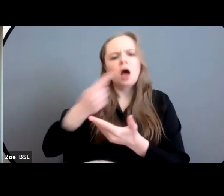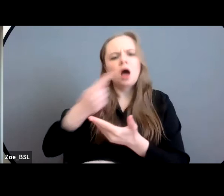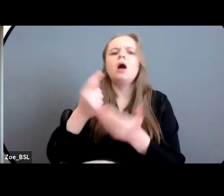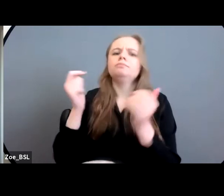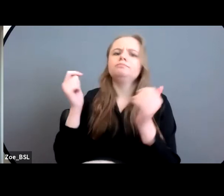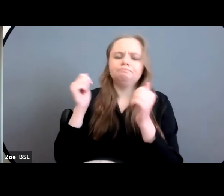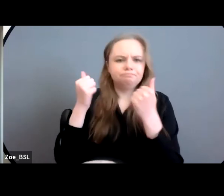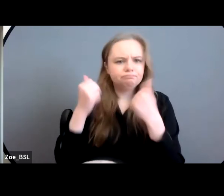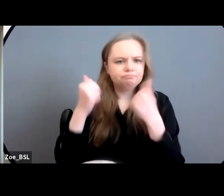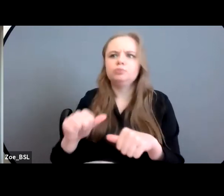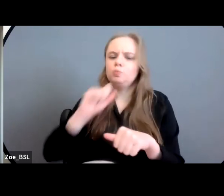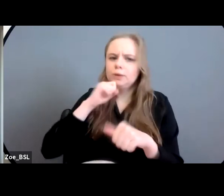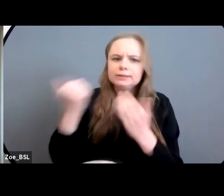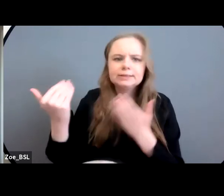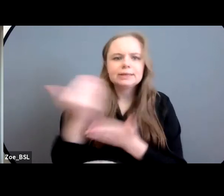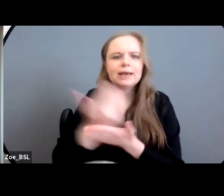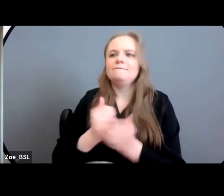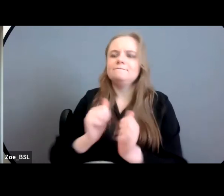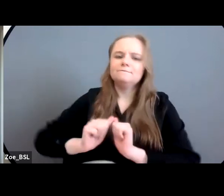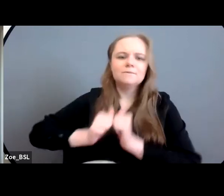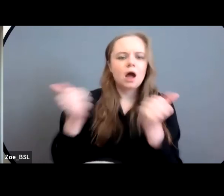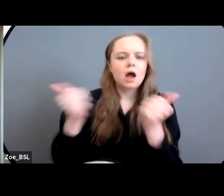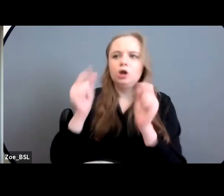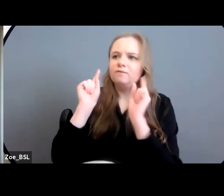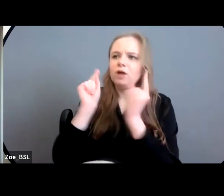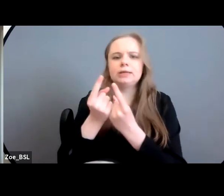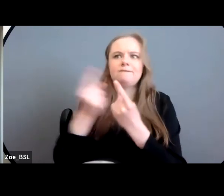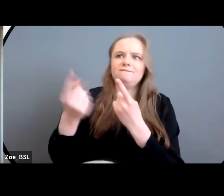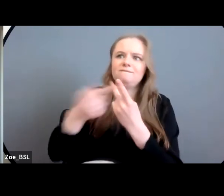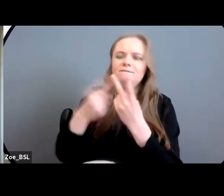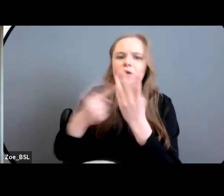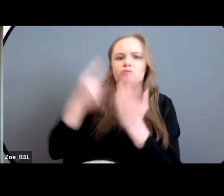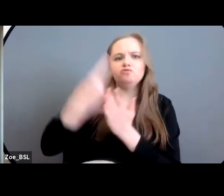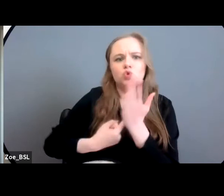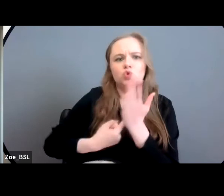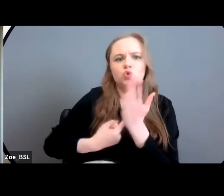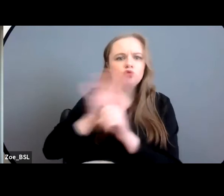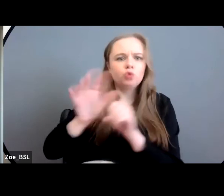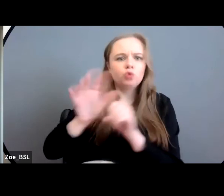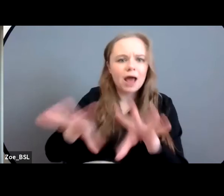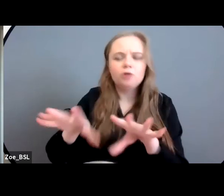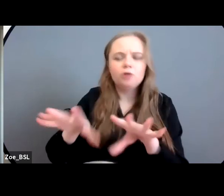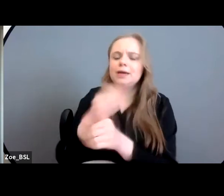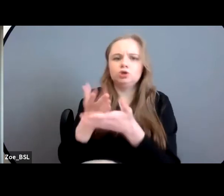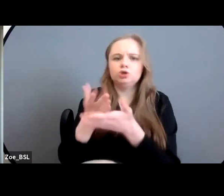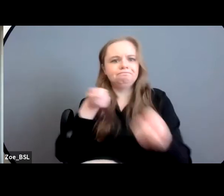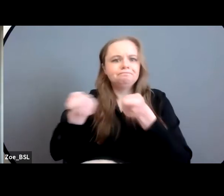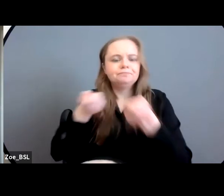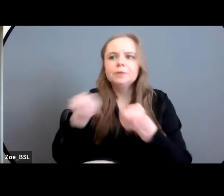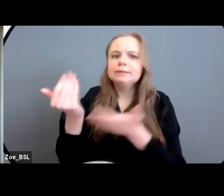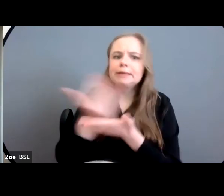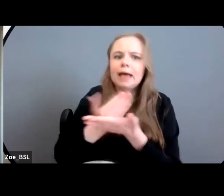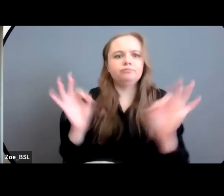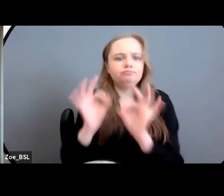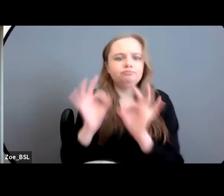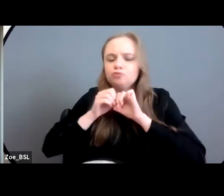and that they had taken lots of measures to make sure that COVID was controlled and that all the students were safe.